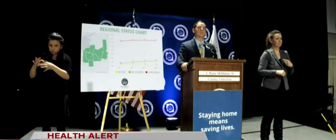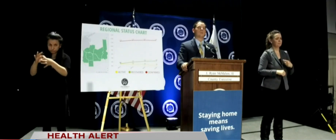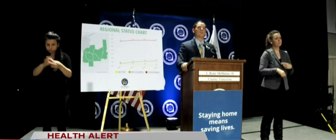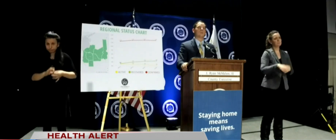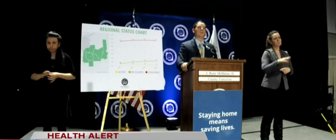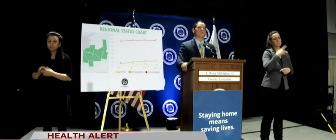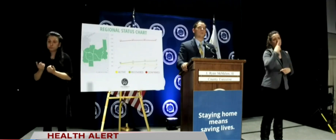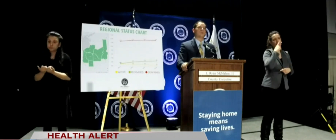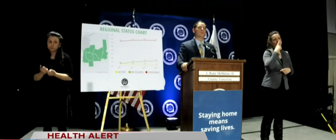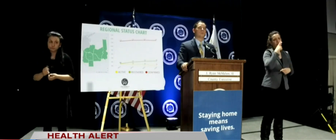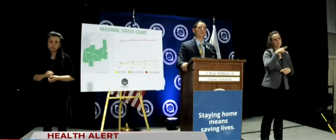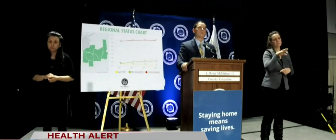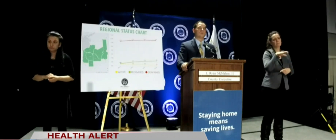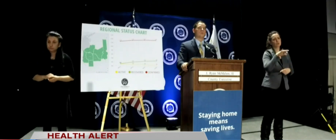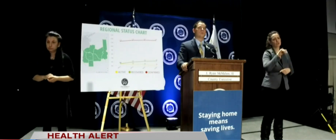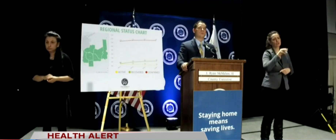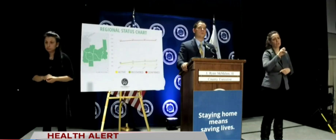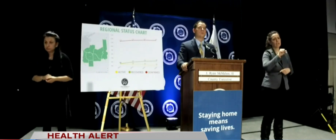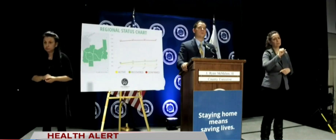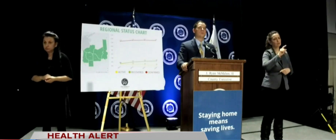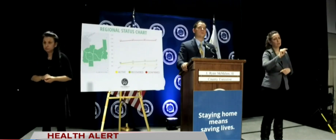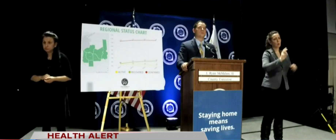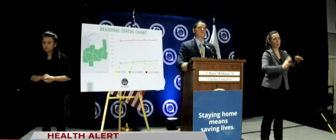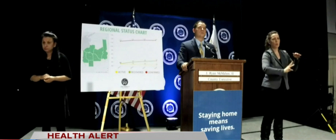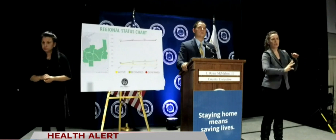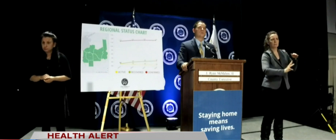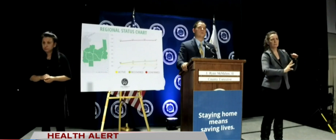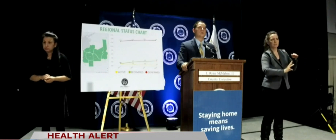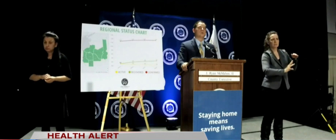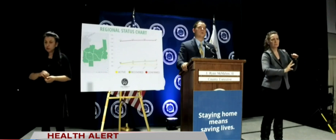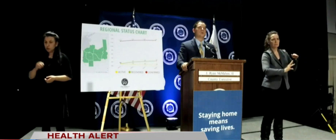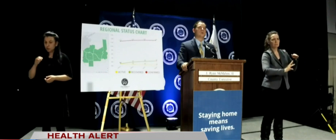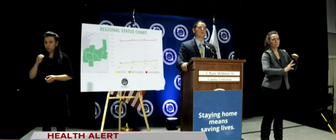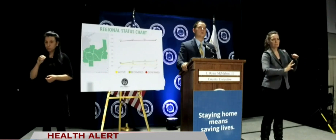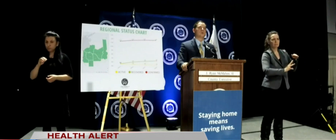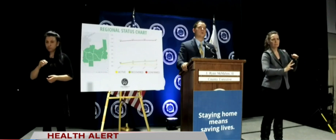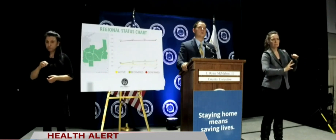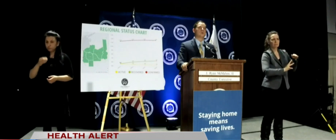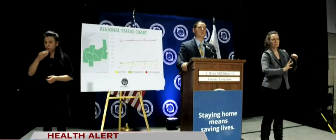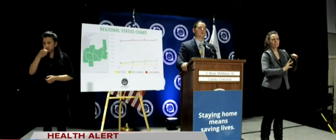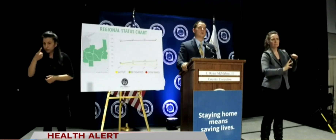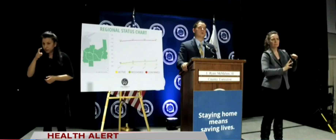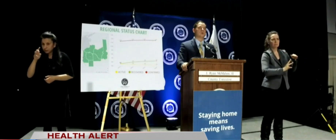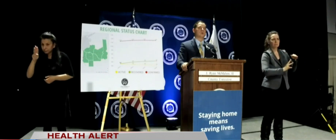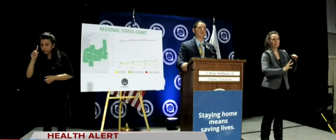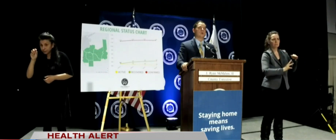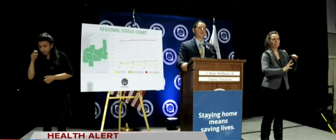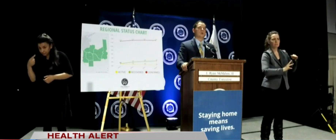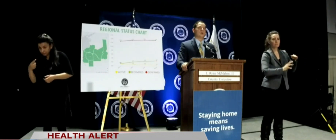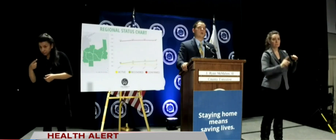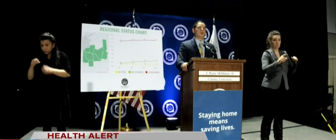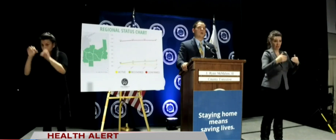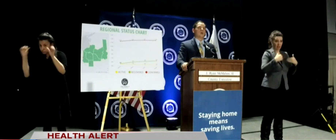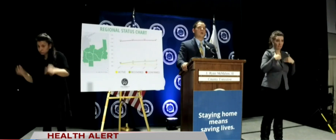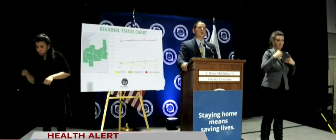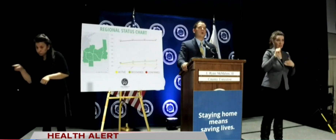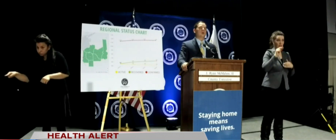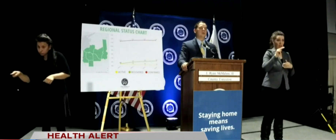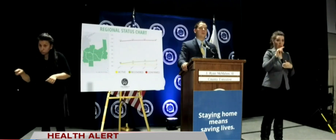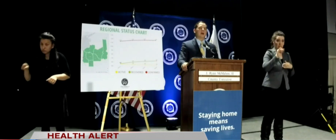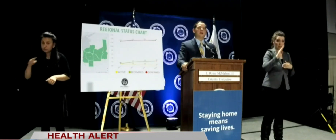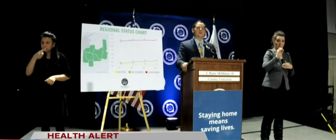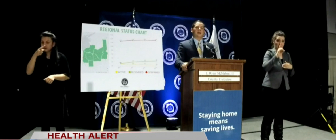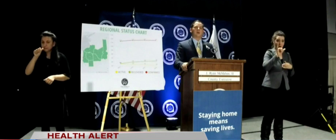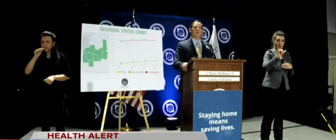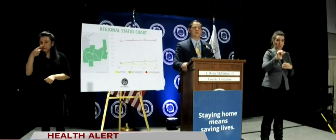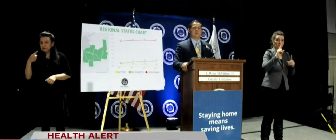this antibody testing that the governor announced yesterday? What does that look like? And what's the process? What do you know about it?